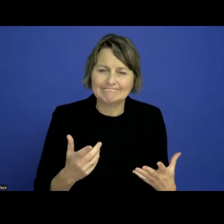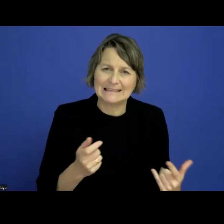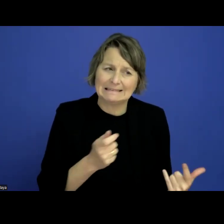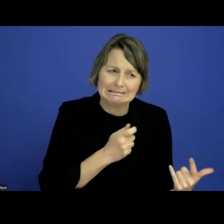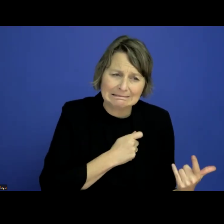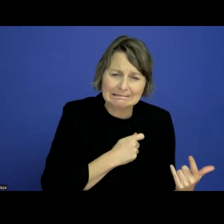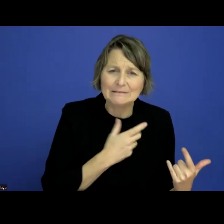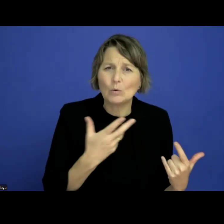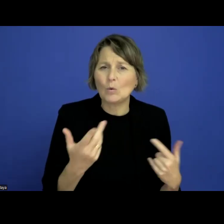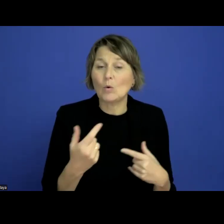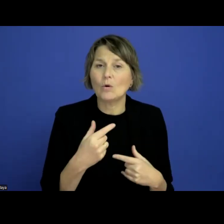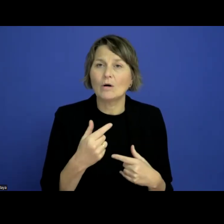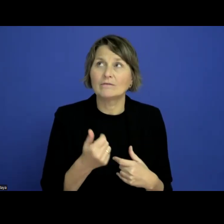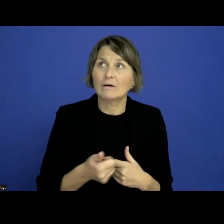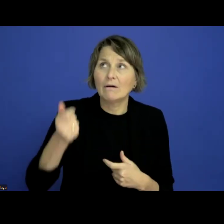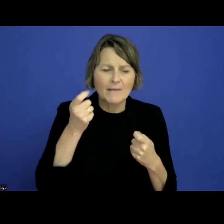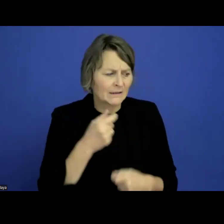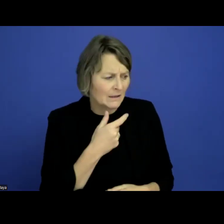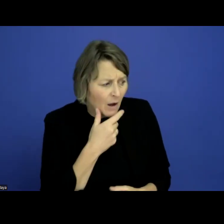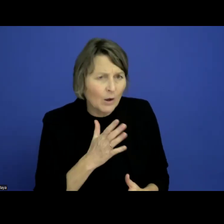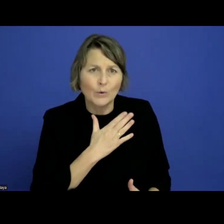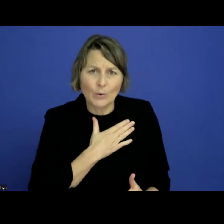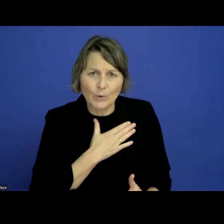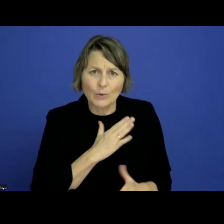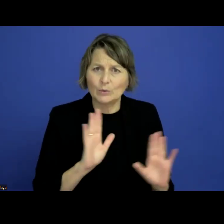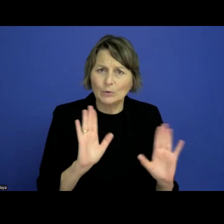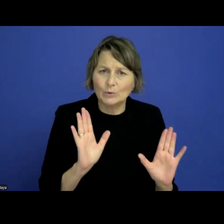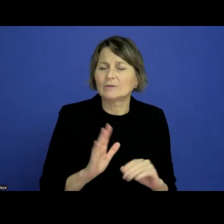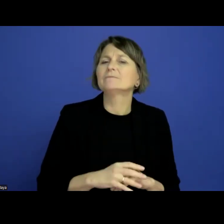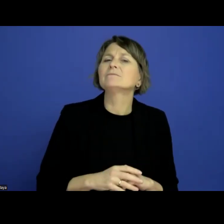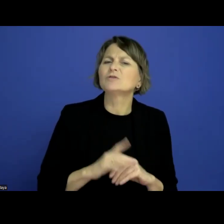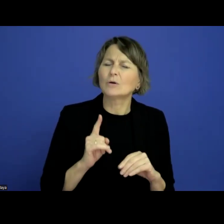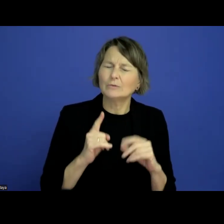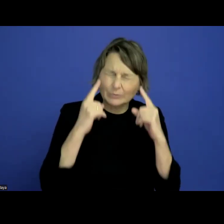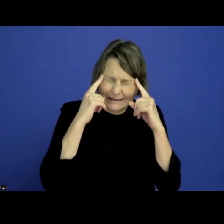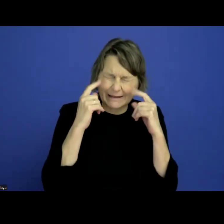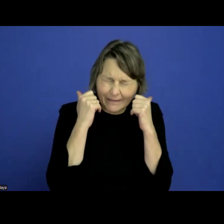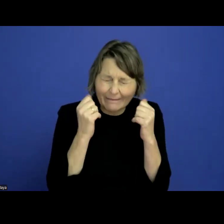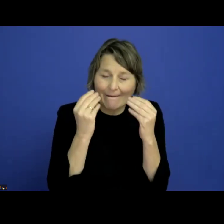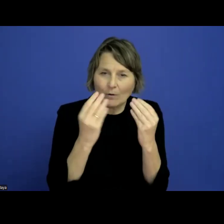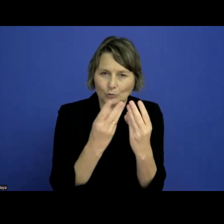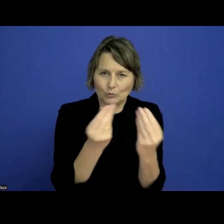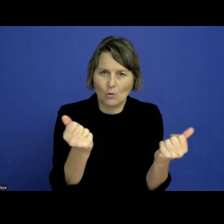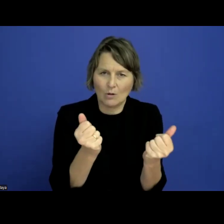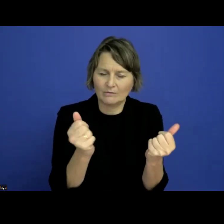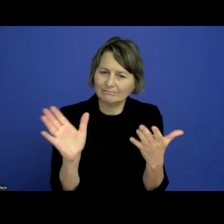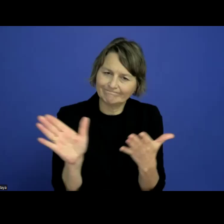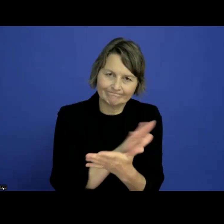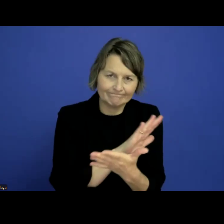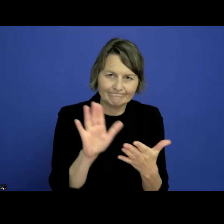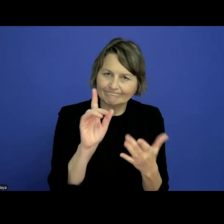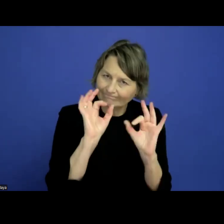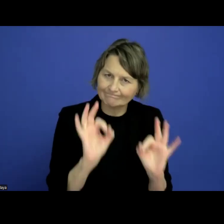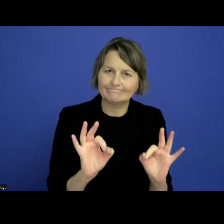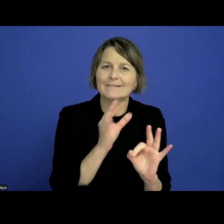also from managers. So we are working a lot on it, so that we can create a safe space at work. So,